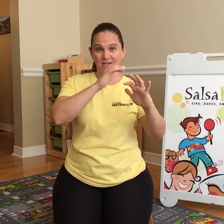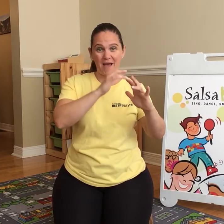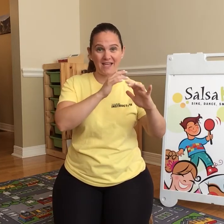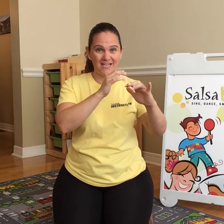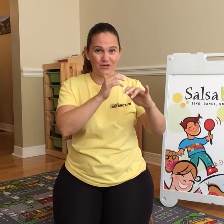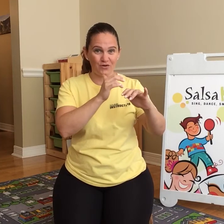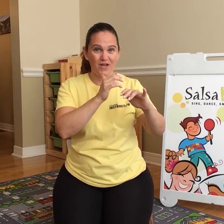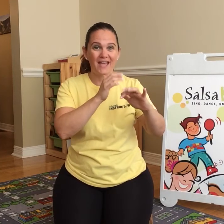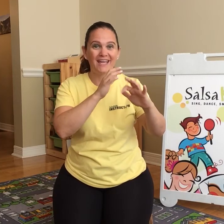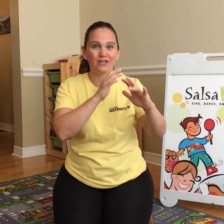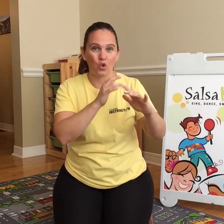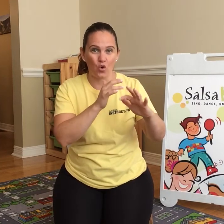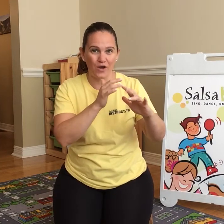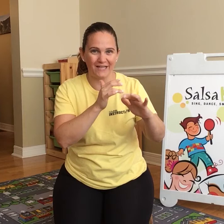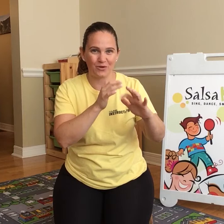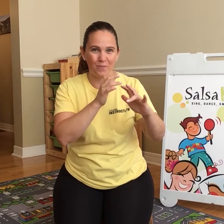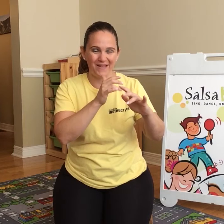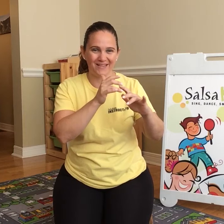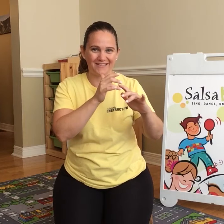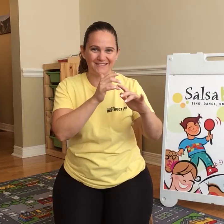imagino que toco la trompeta.